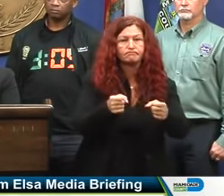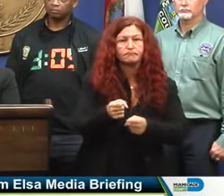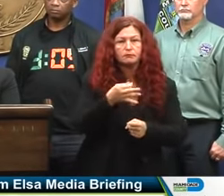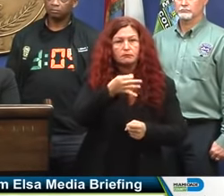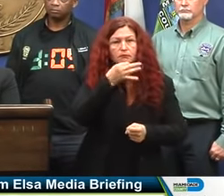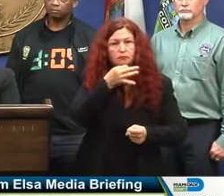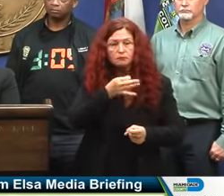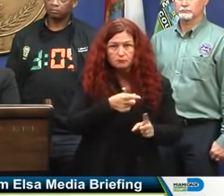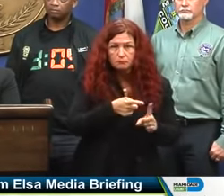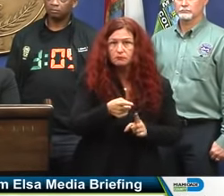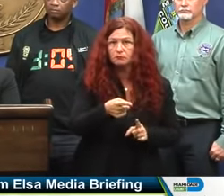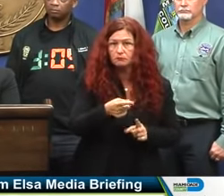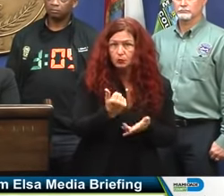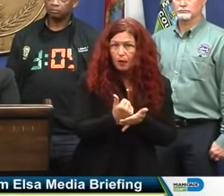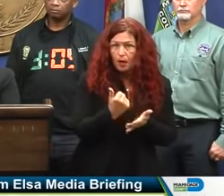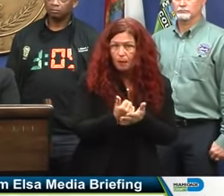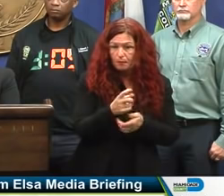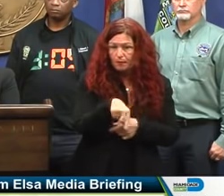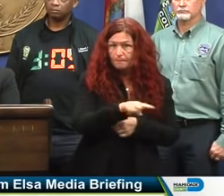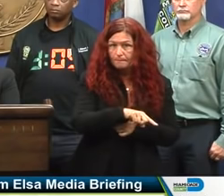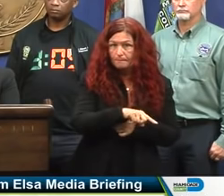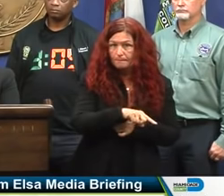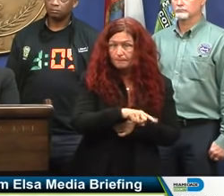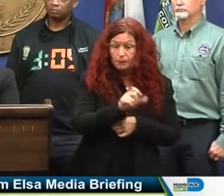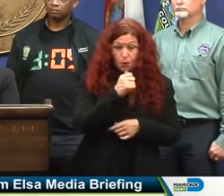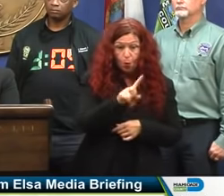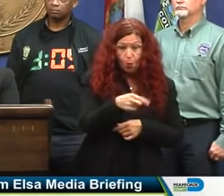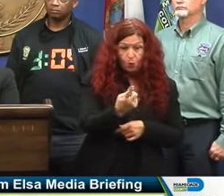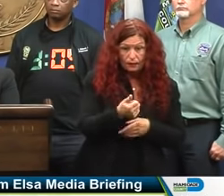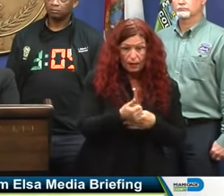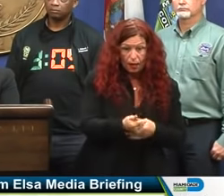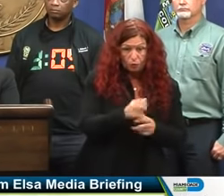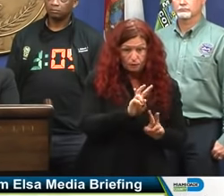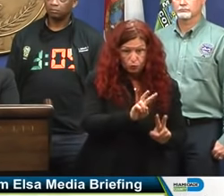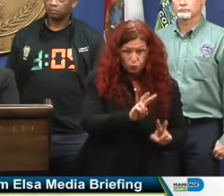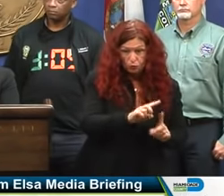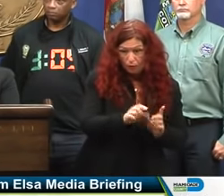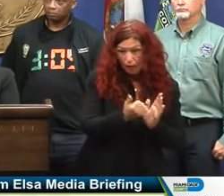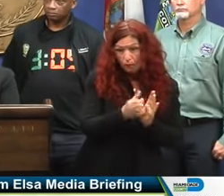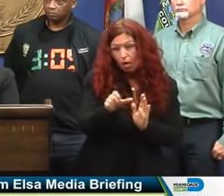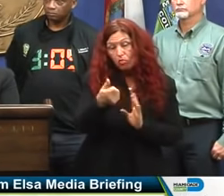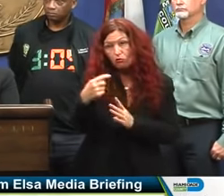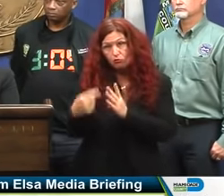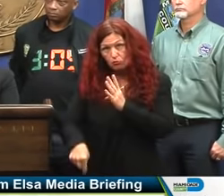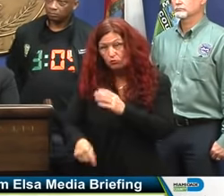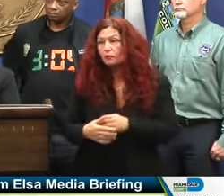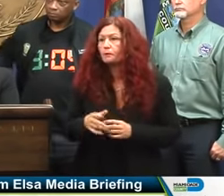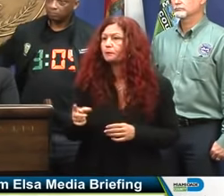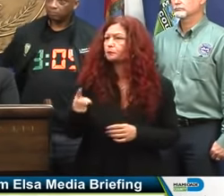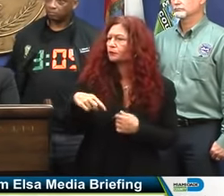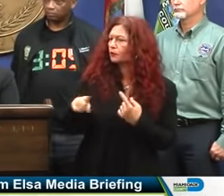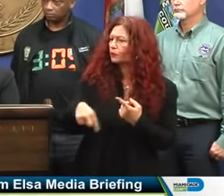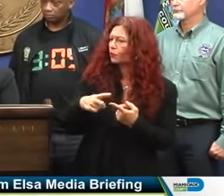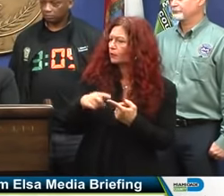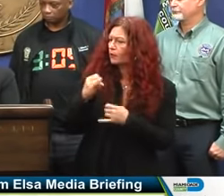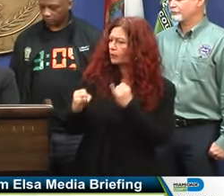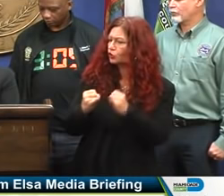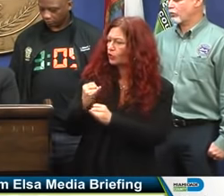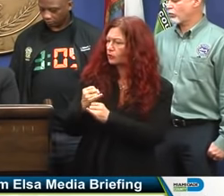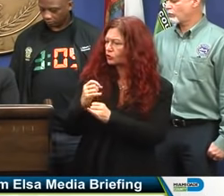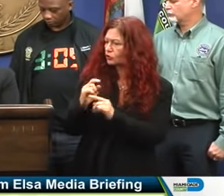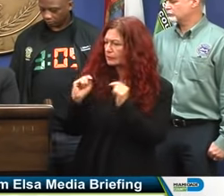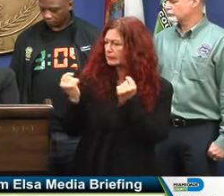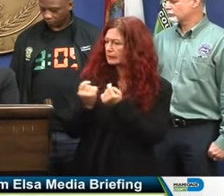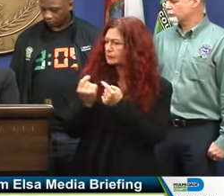who must bury loved ones, but beyond. For the international rescue team, what kind of role are they playing in this rescue? So we